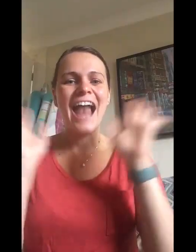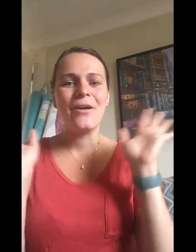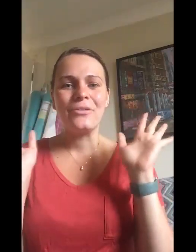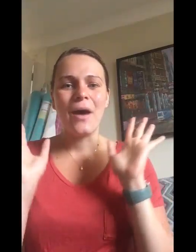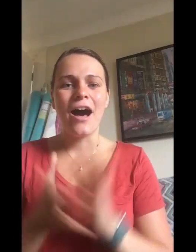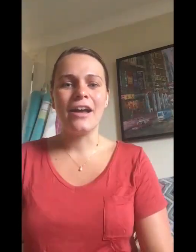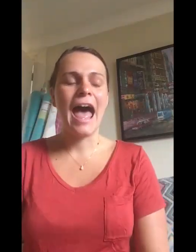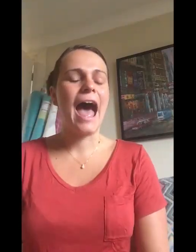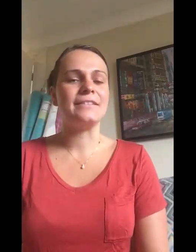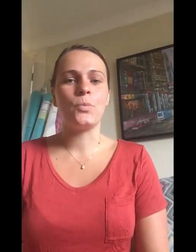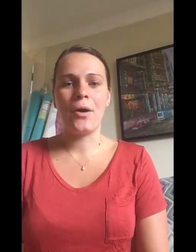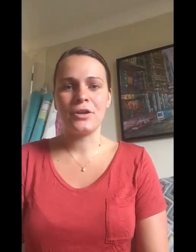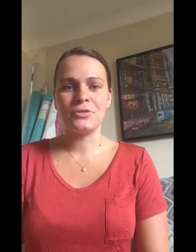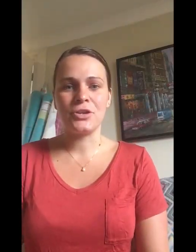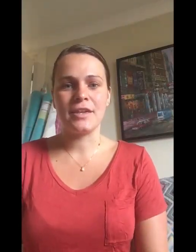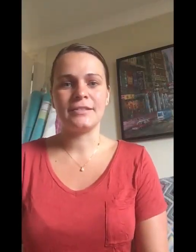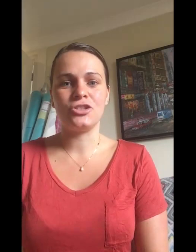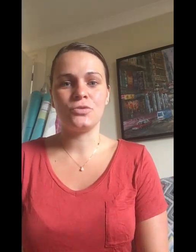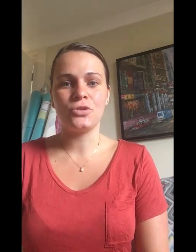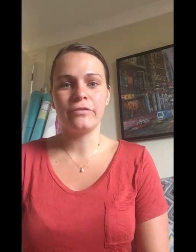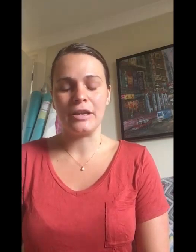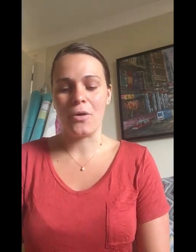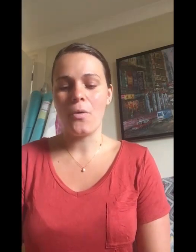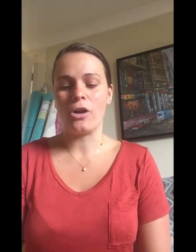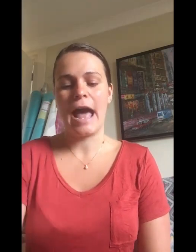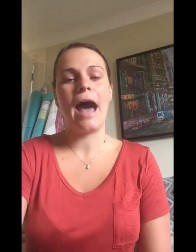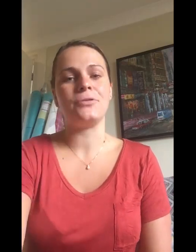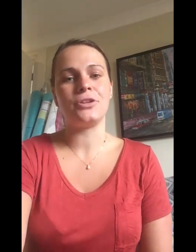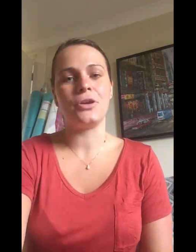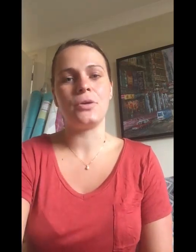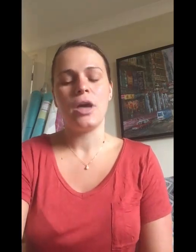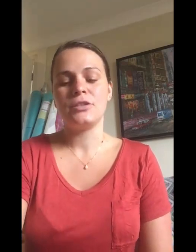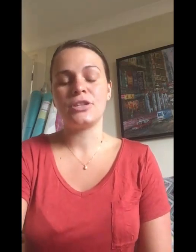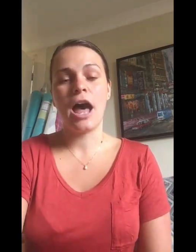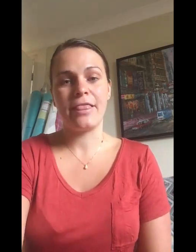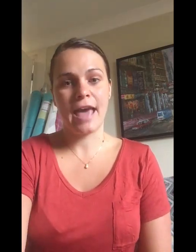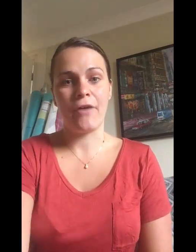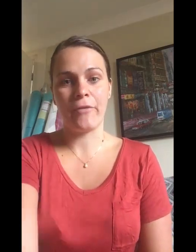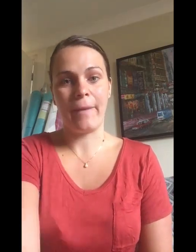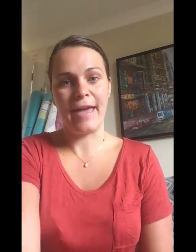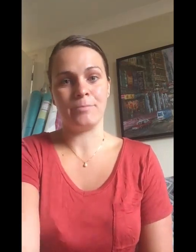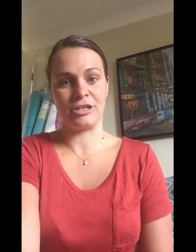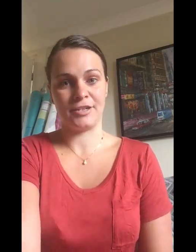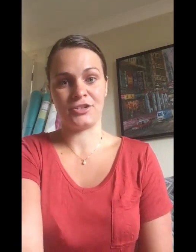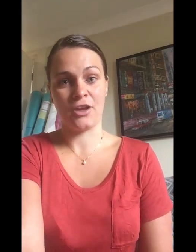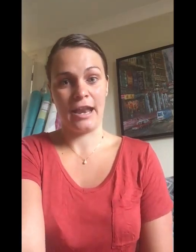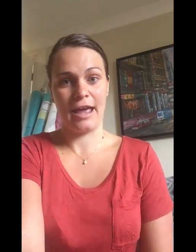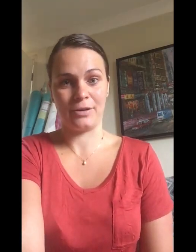Hello everyone and welcome to this tutorial on how to sign the alphabet in British Sign